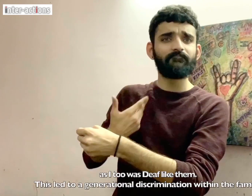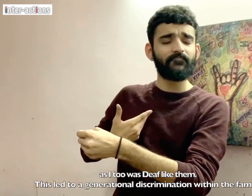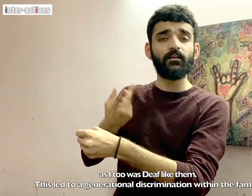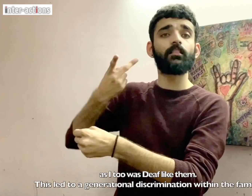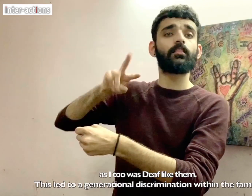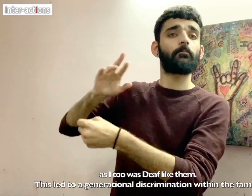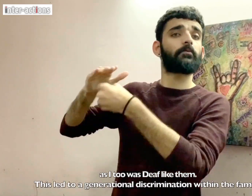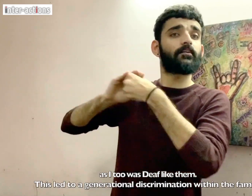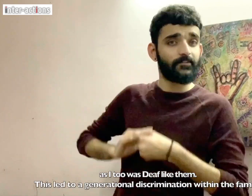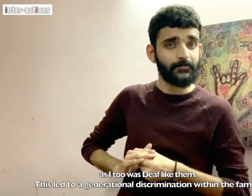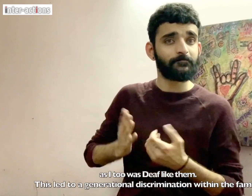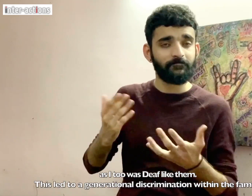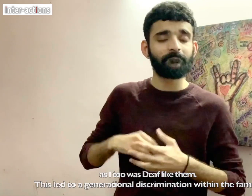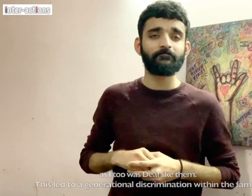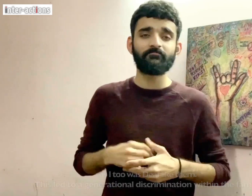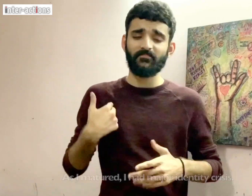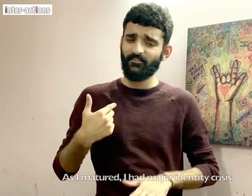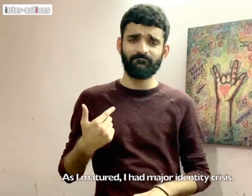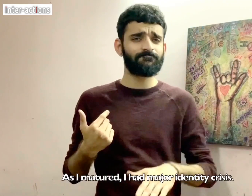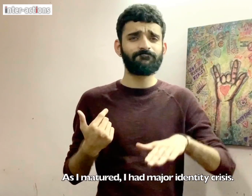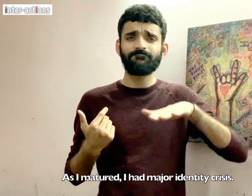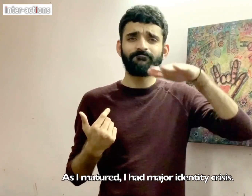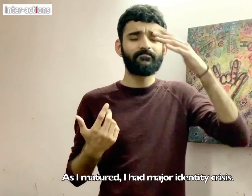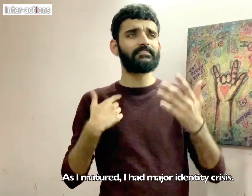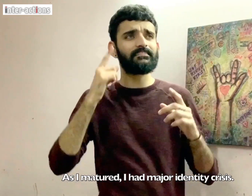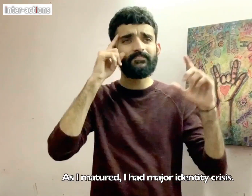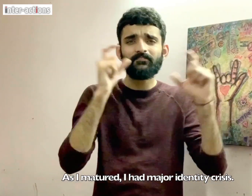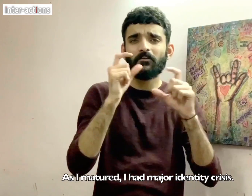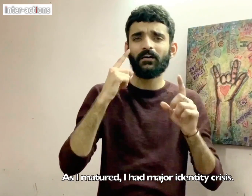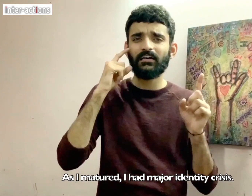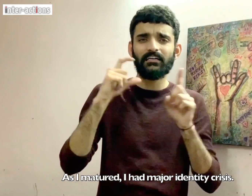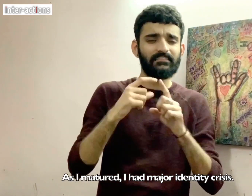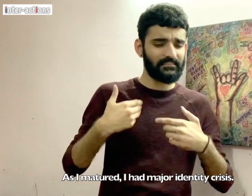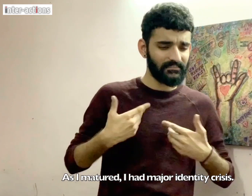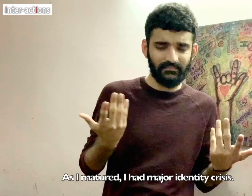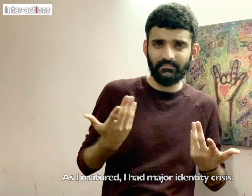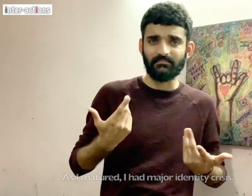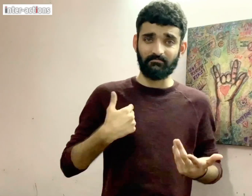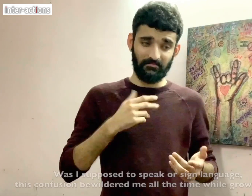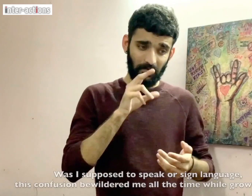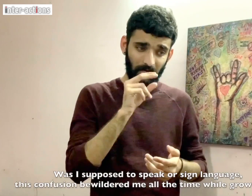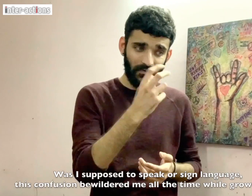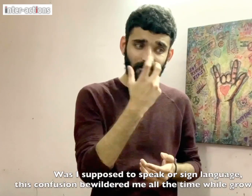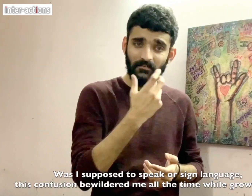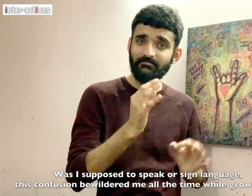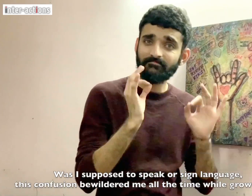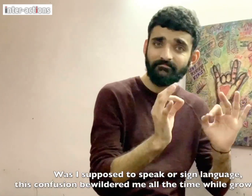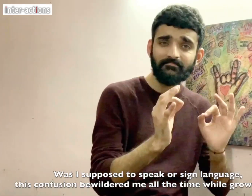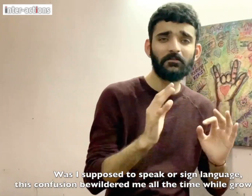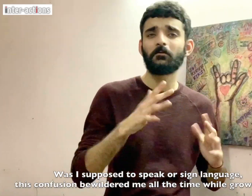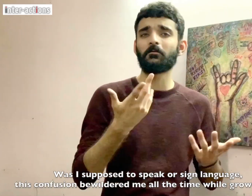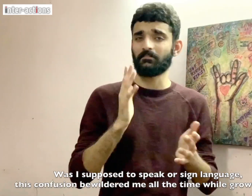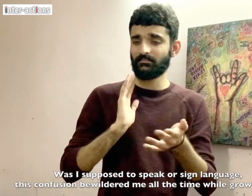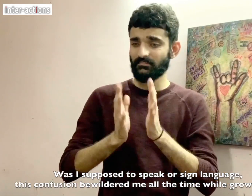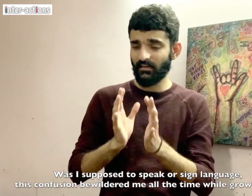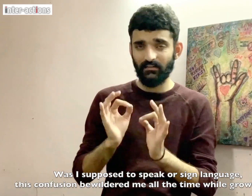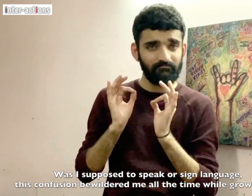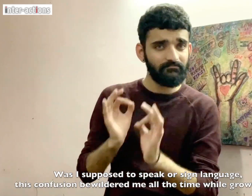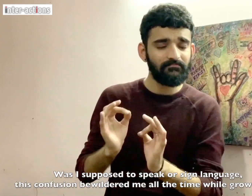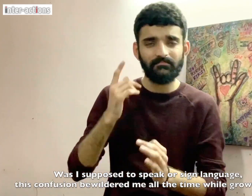This led to generational discrimination within the family. As I matured, I had major identity crisis. Was I supposed to speak or use sign language?